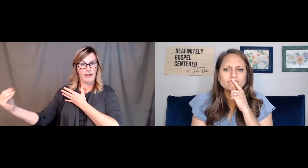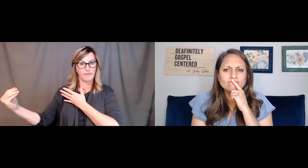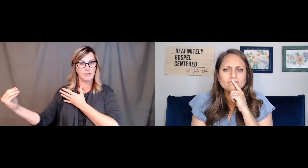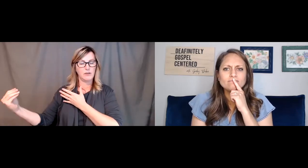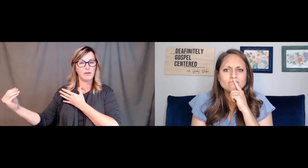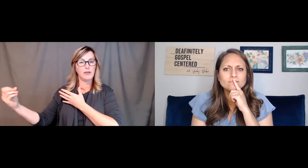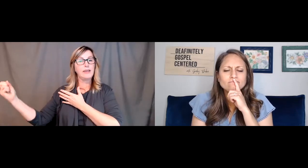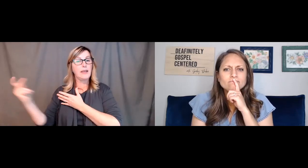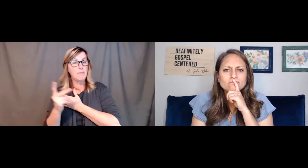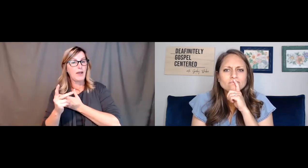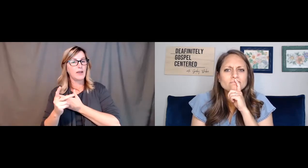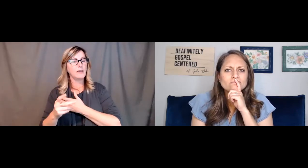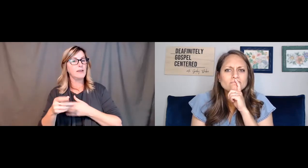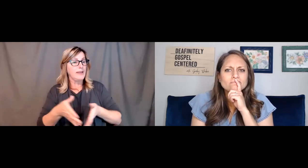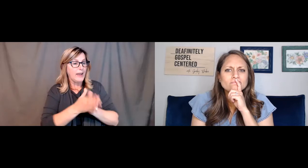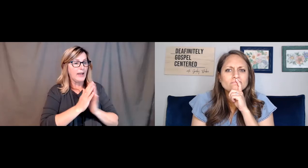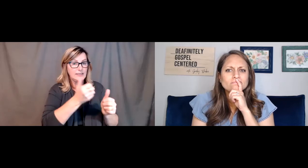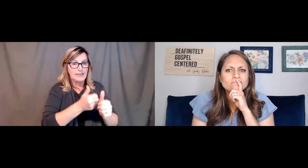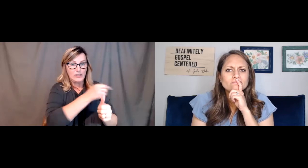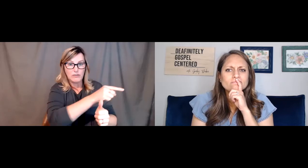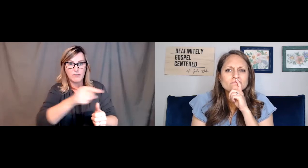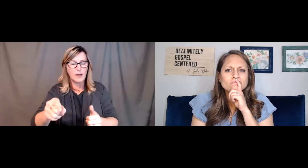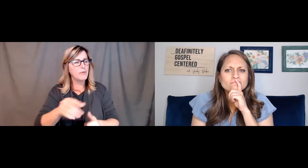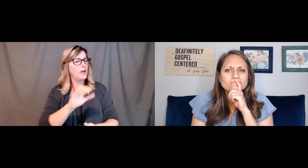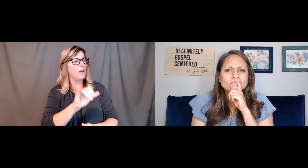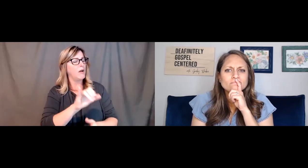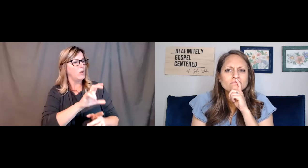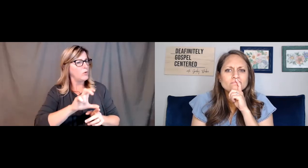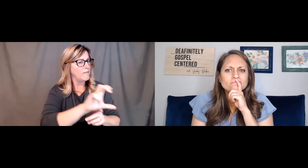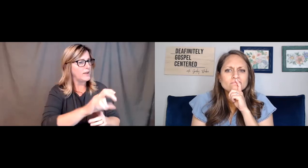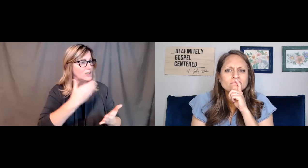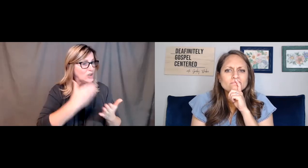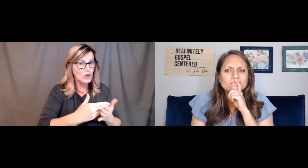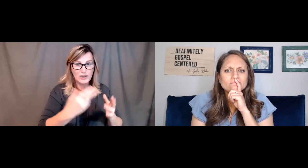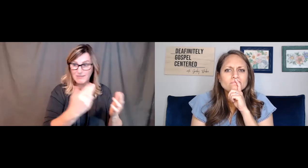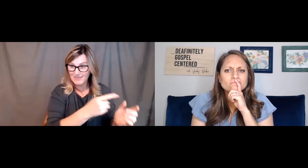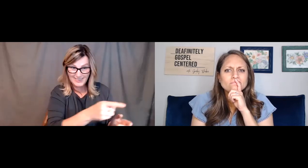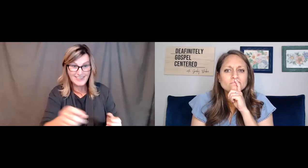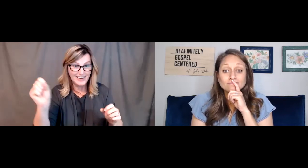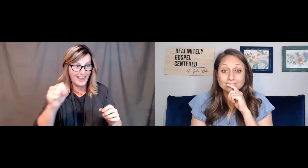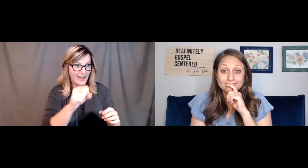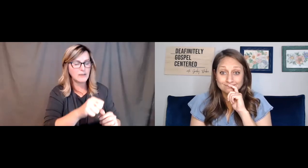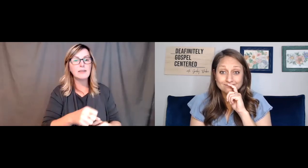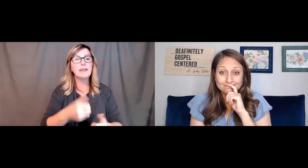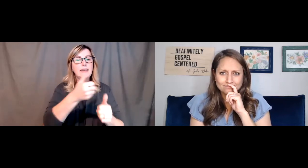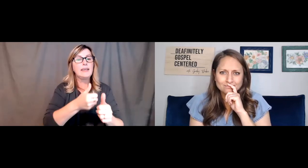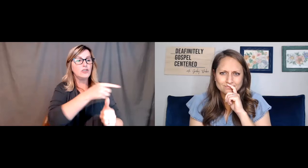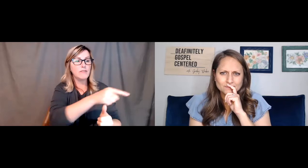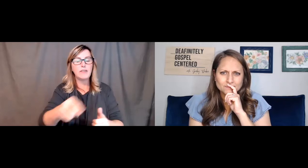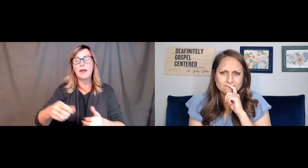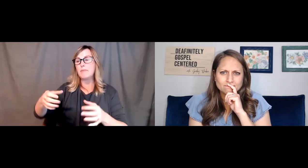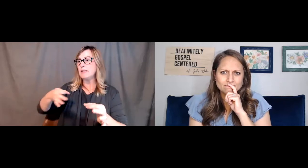So the master left, and he came back, and he asked each of them, where did you invest your